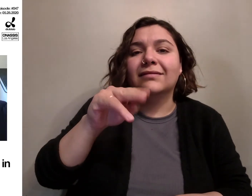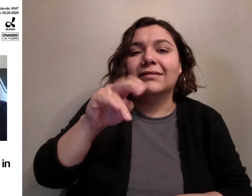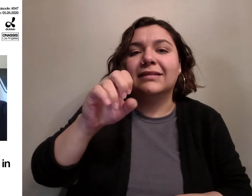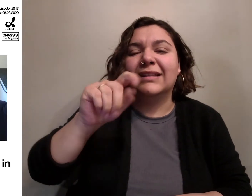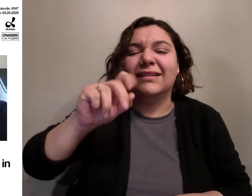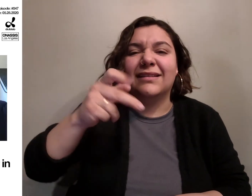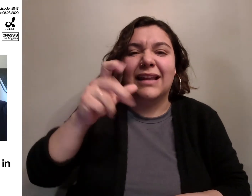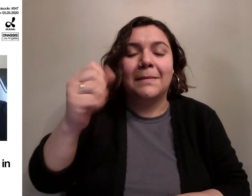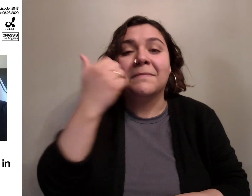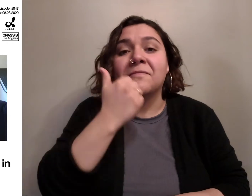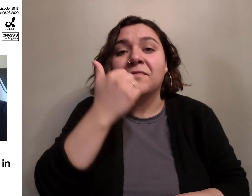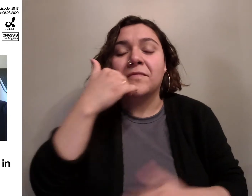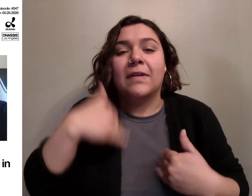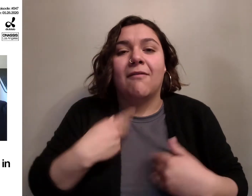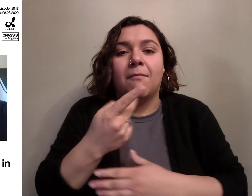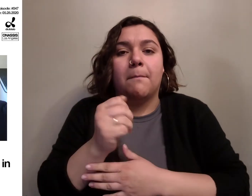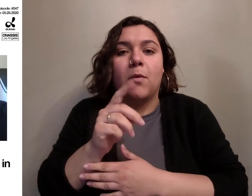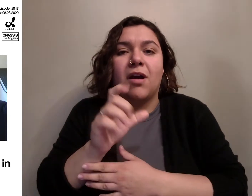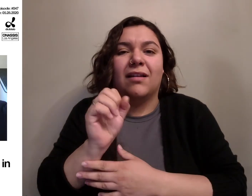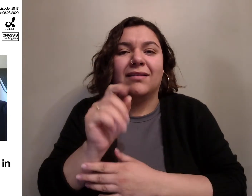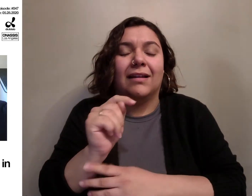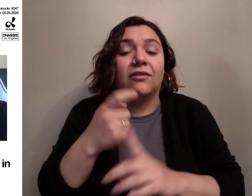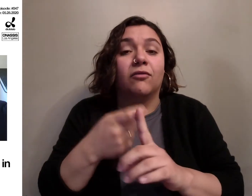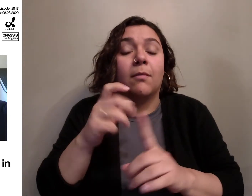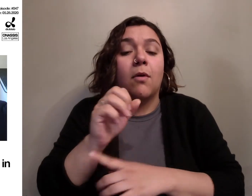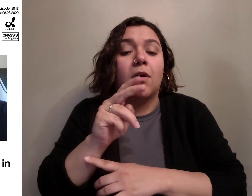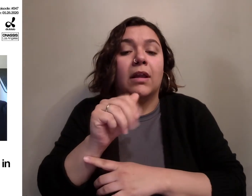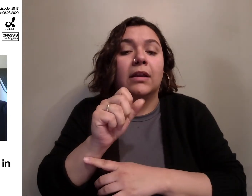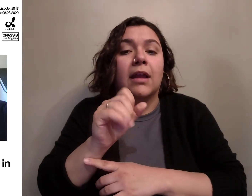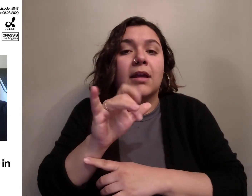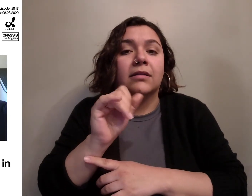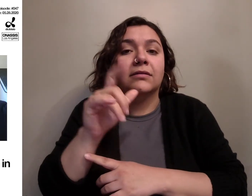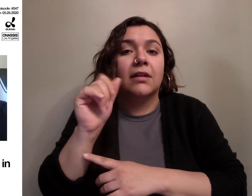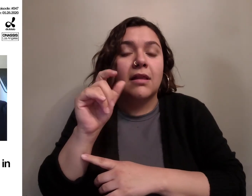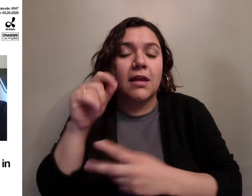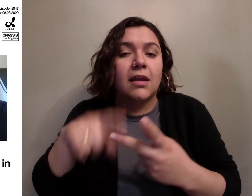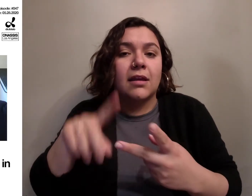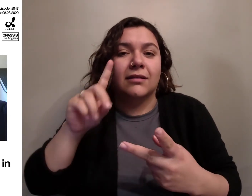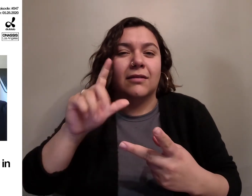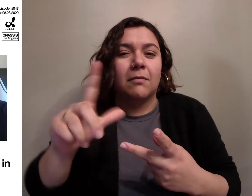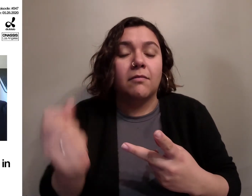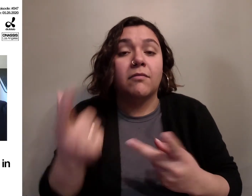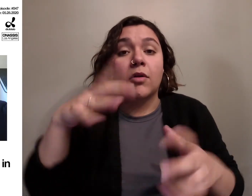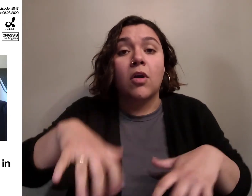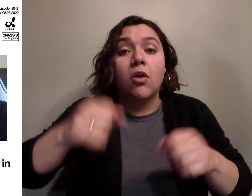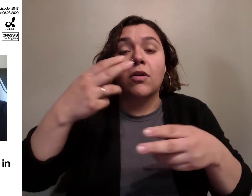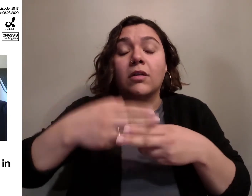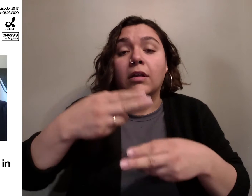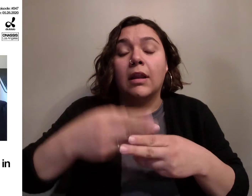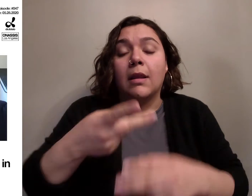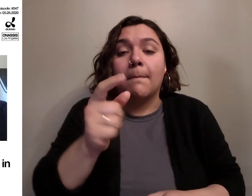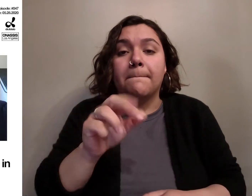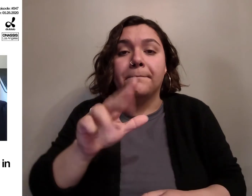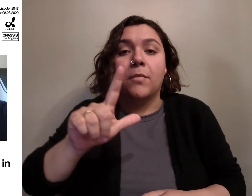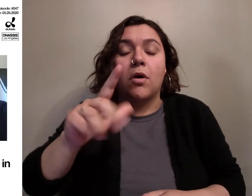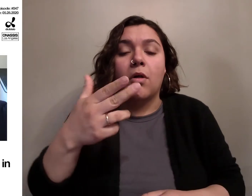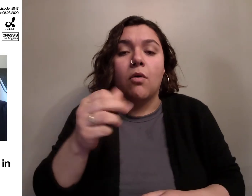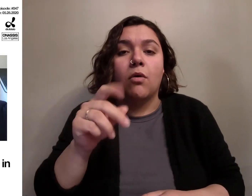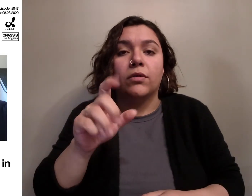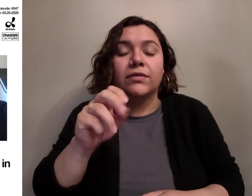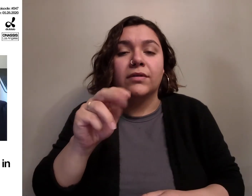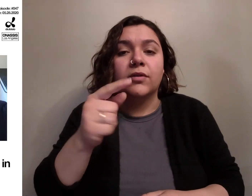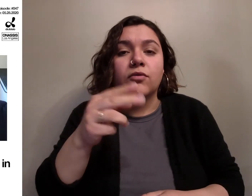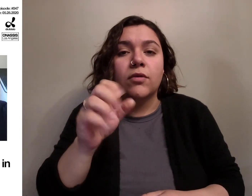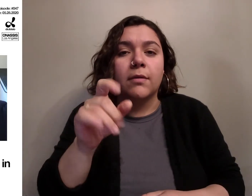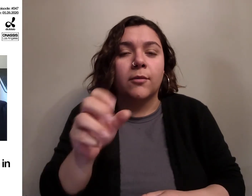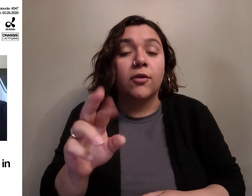Welcome to the Quarantine Tapes, a daily podcast from Onassis, LA and dublab. Hosted by Paul Holdengräber, this series chronicles